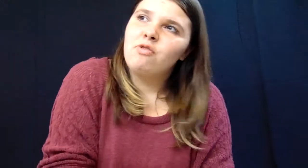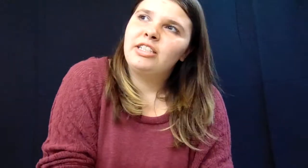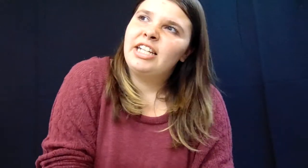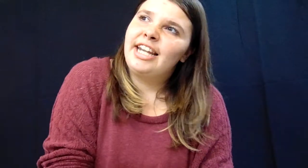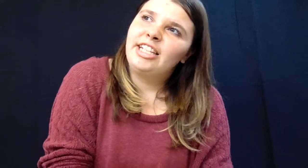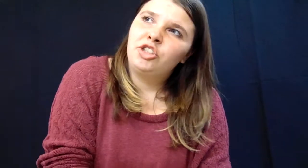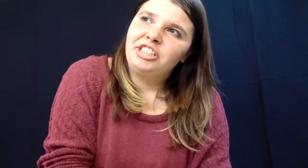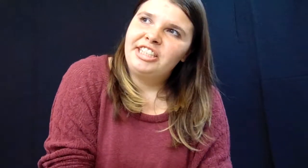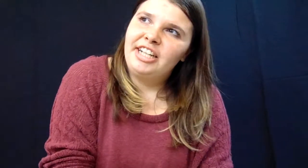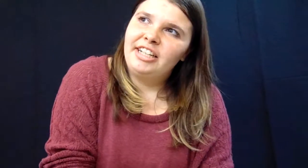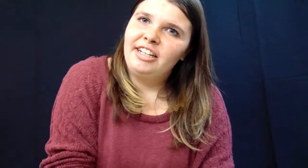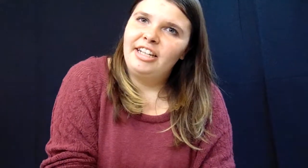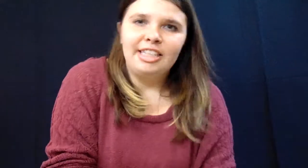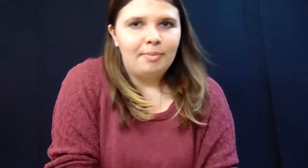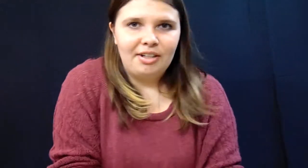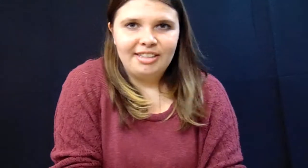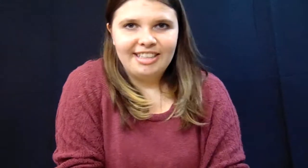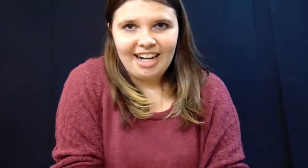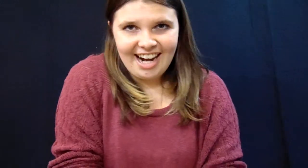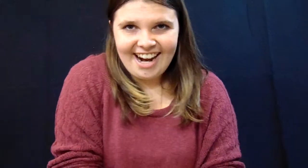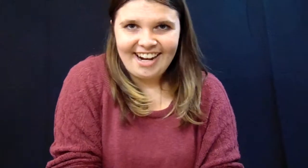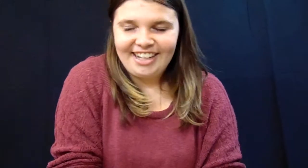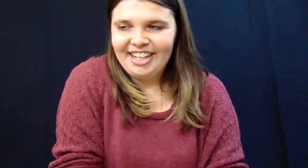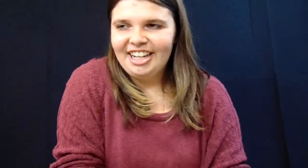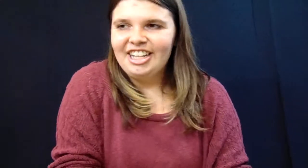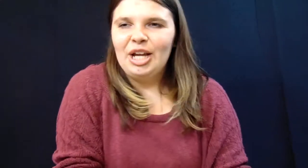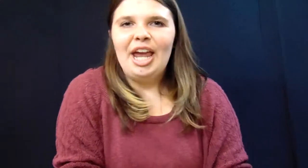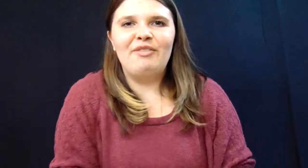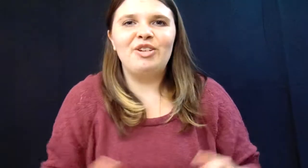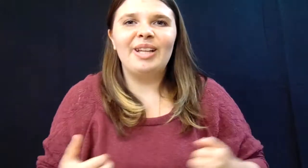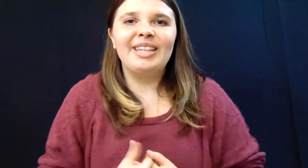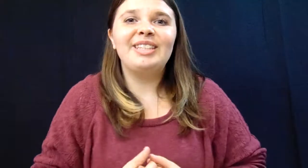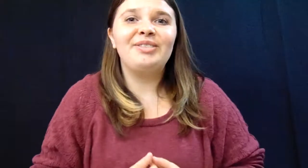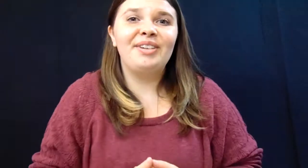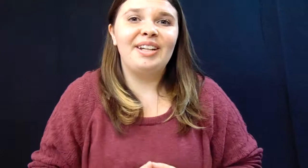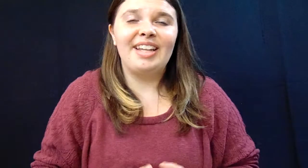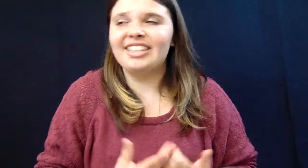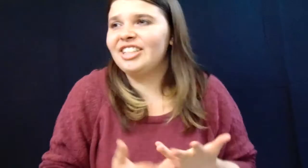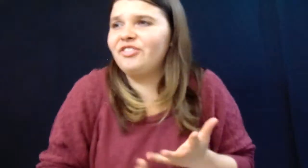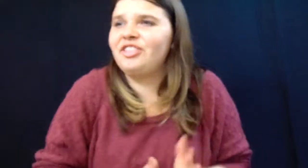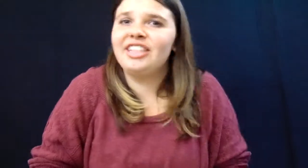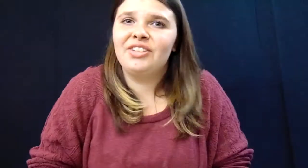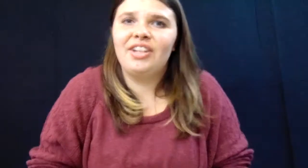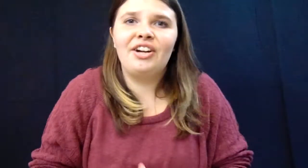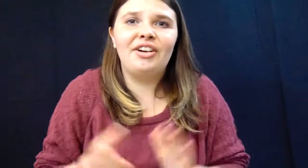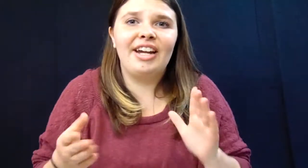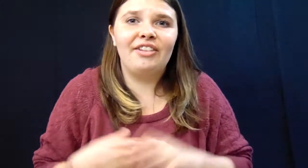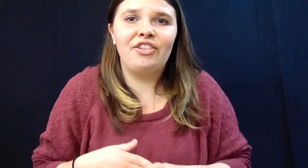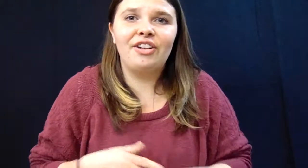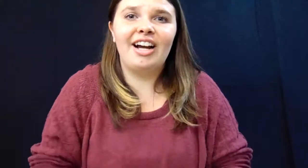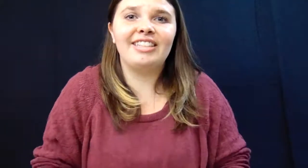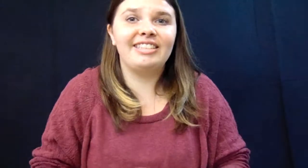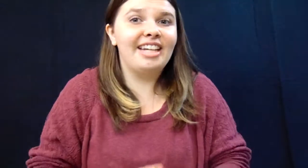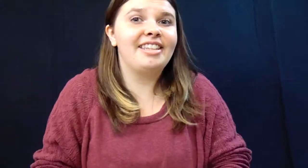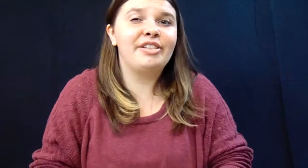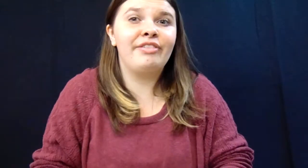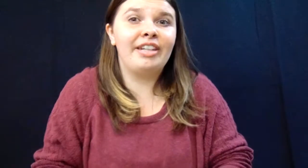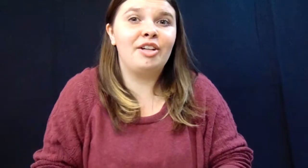was an interesting experience that I had if you like this video that's it for this video and if you guys like this video